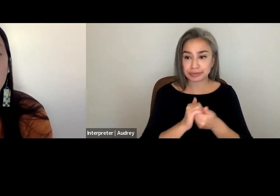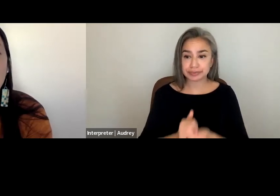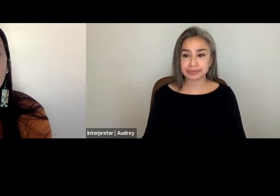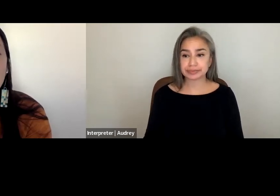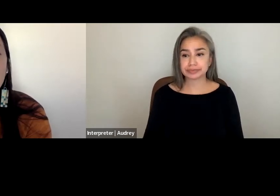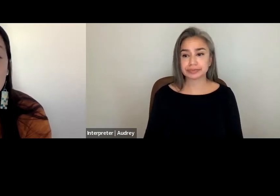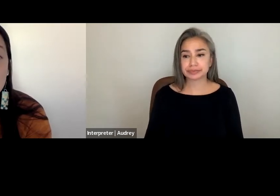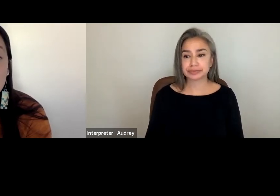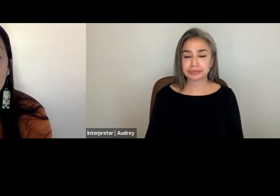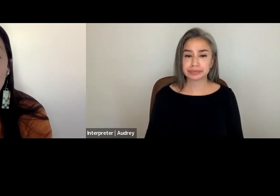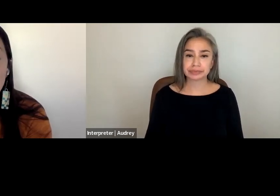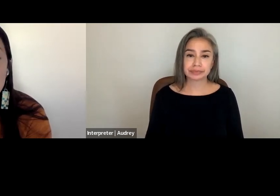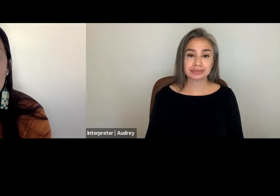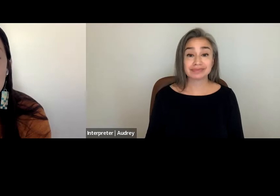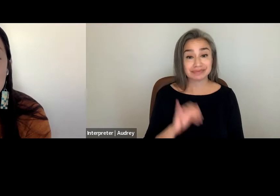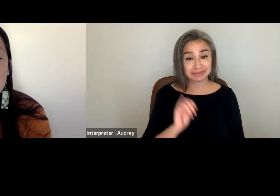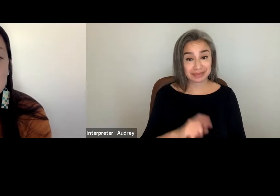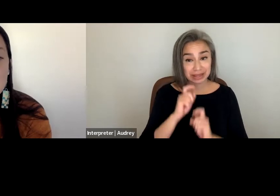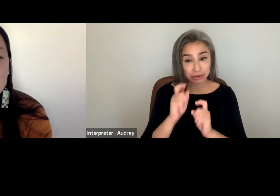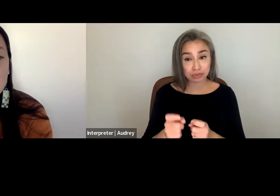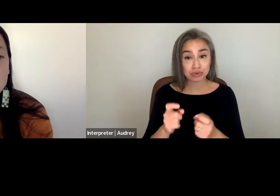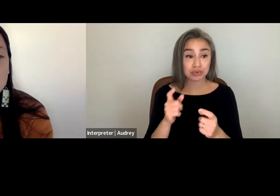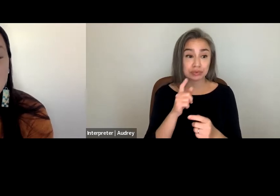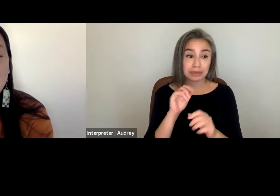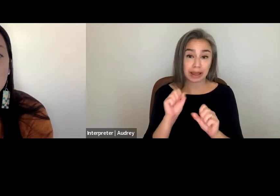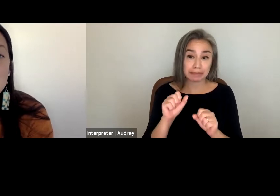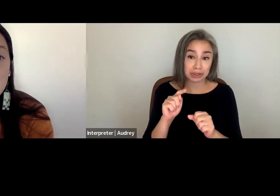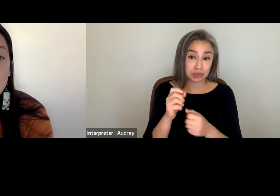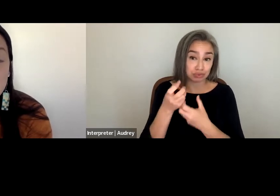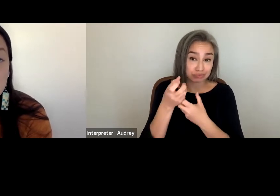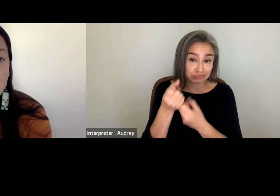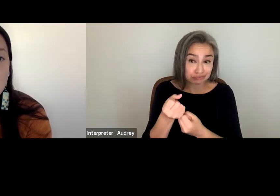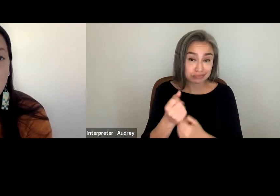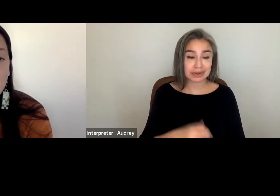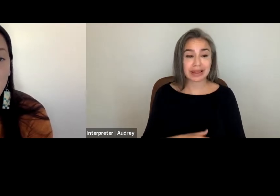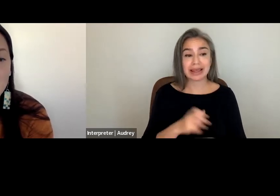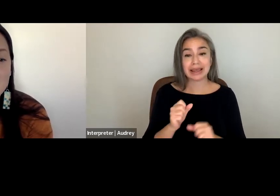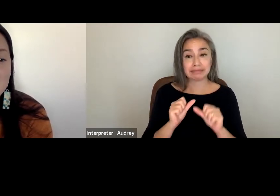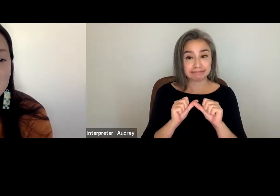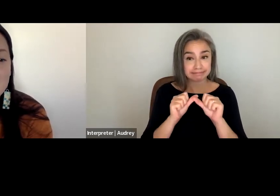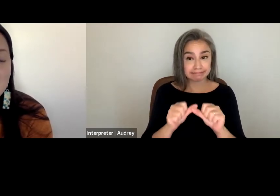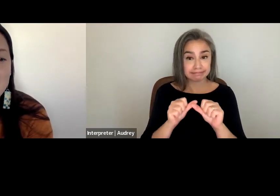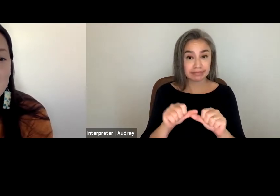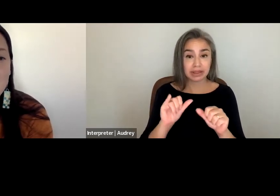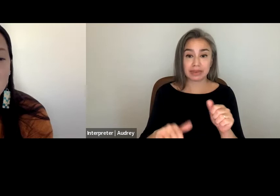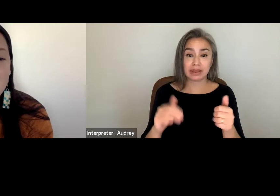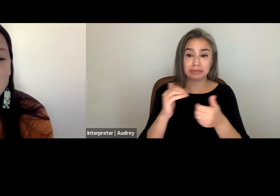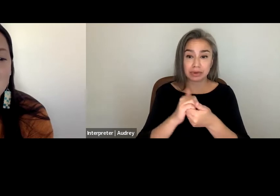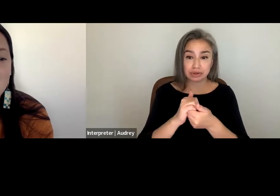This also contributes to trustworthiness and sustainability of a partnership.